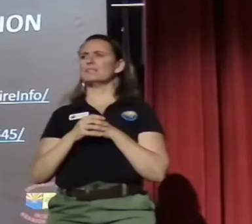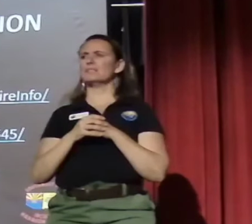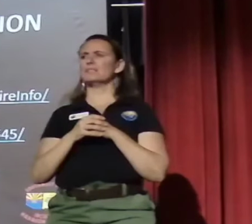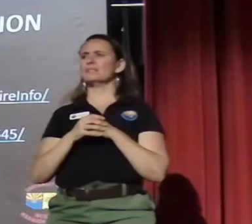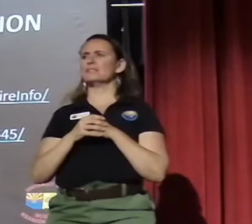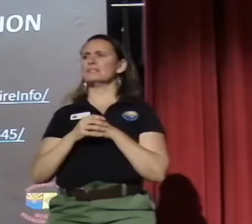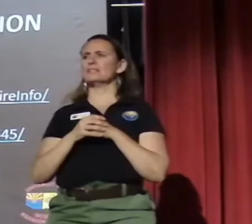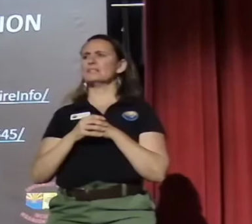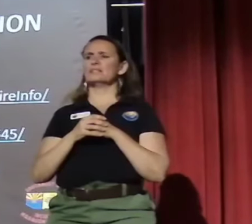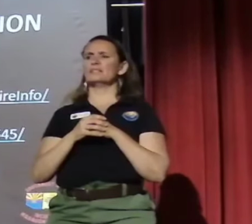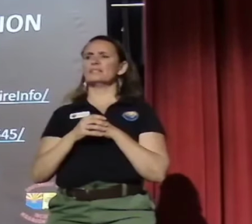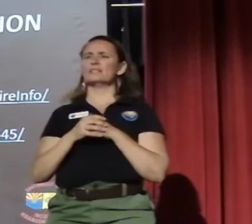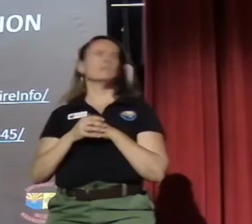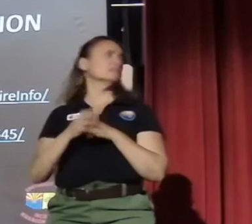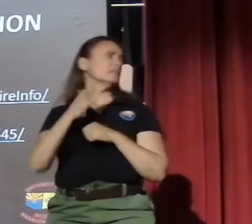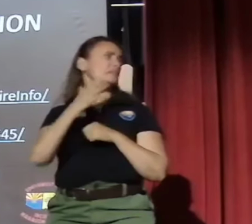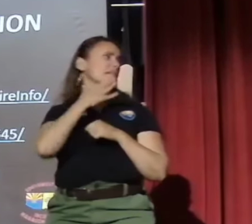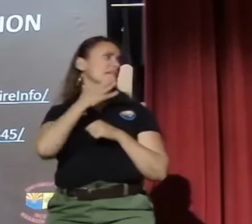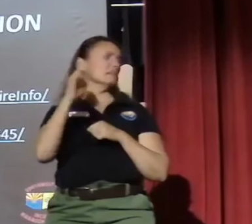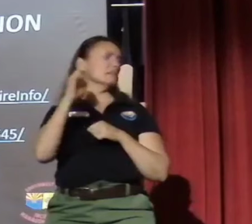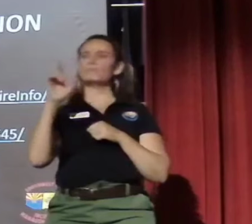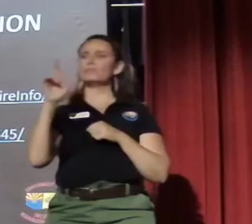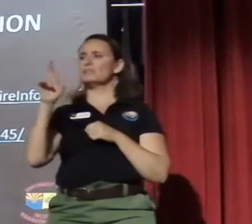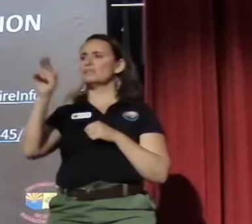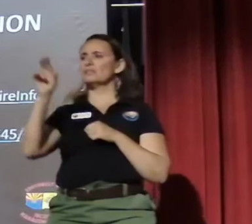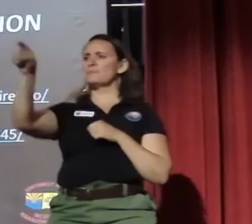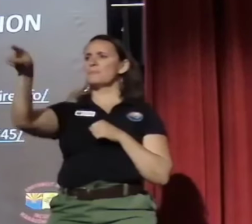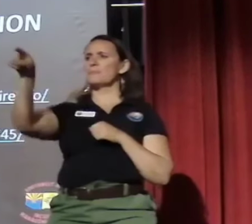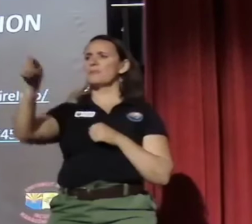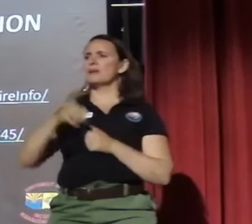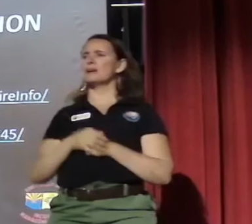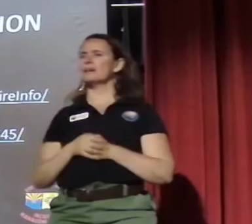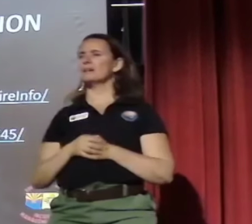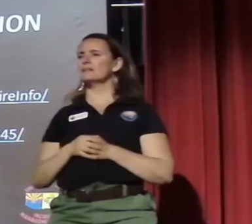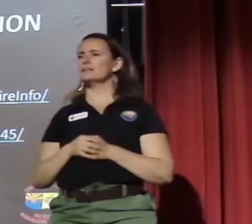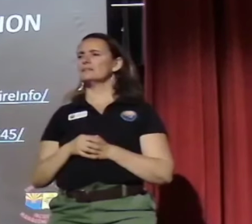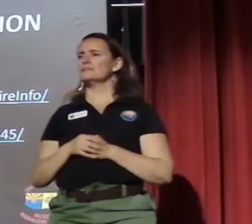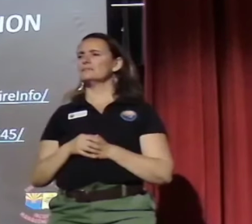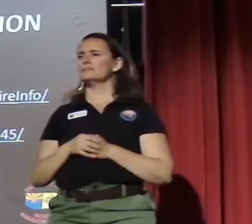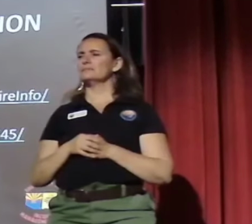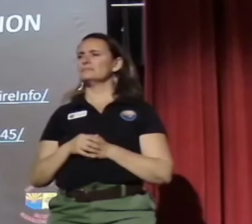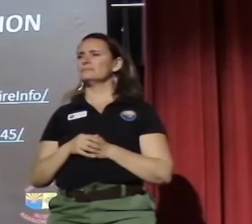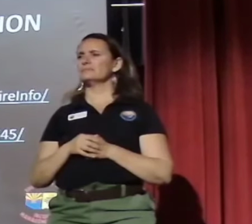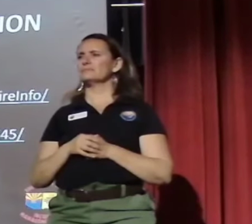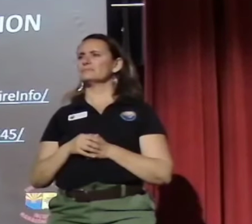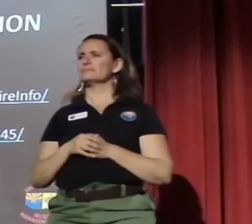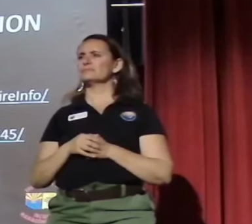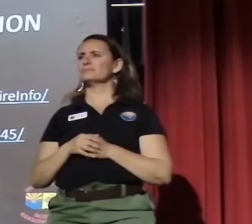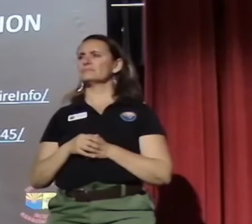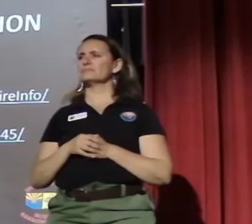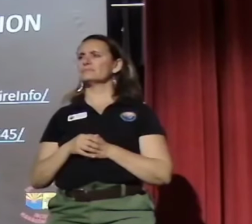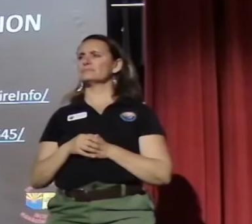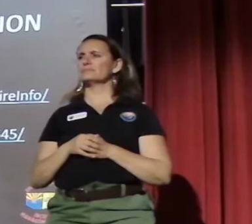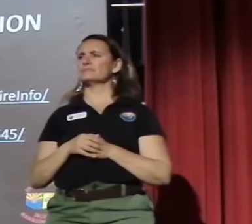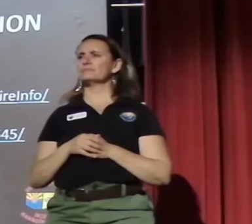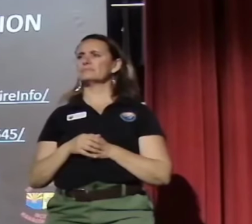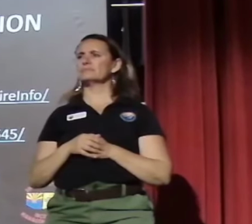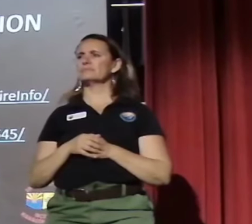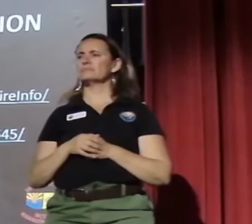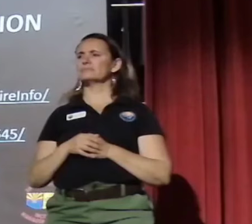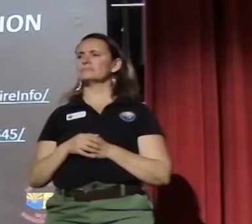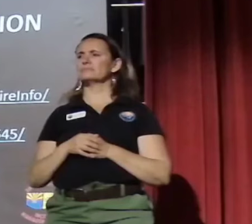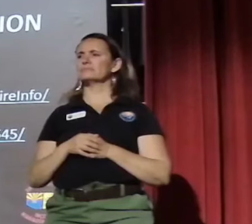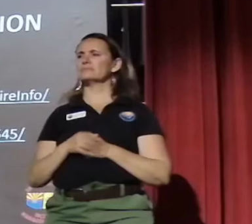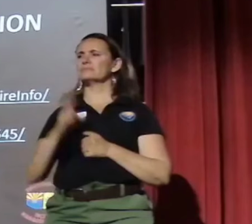Pine, but it didn't. Thank you, sir. Ma'am, right here, you had a question. I hope God it will go away. Go ahead. I was